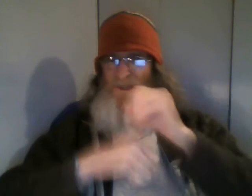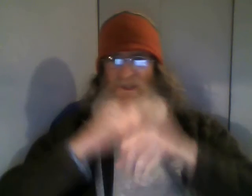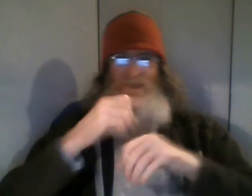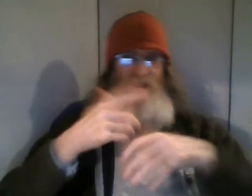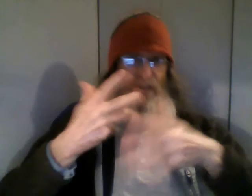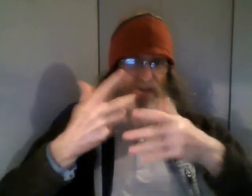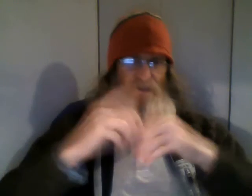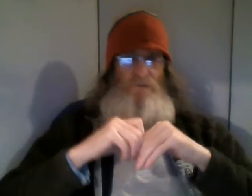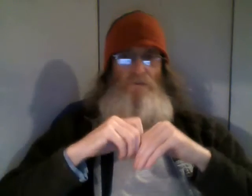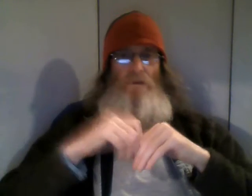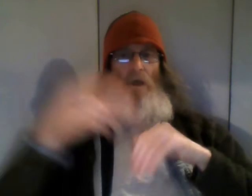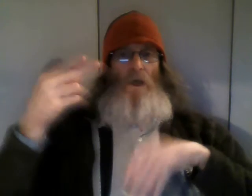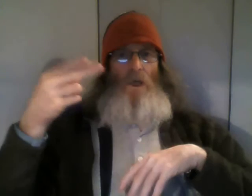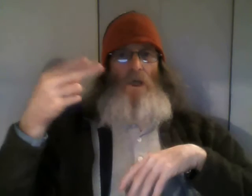Don't tell me.